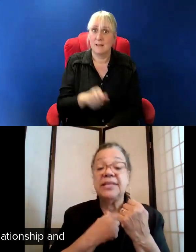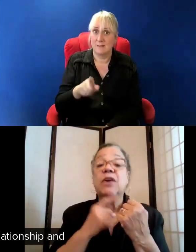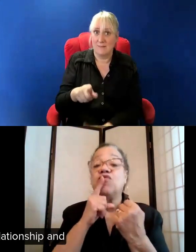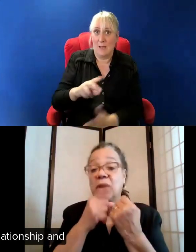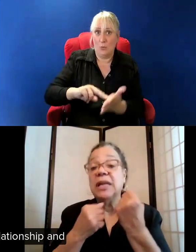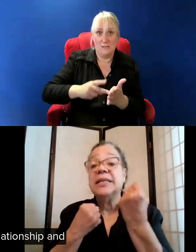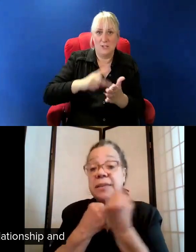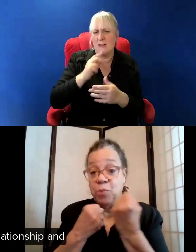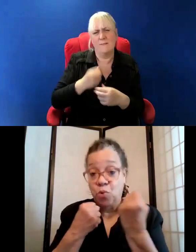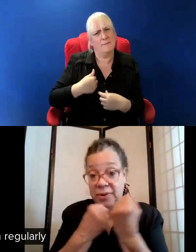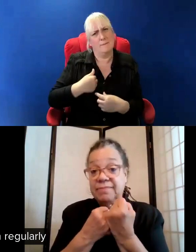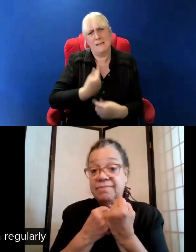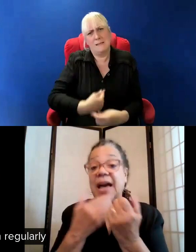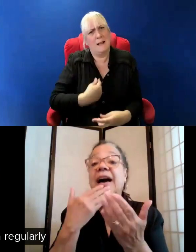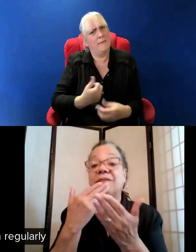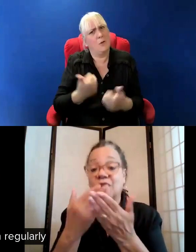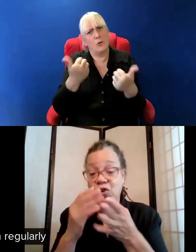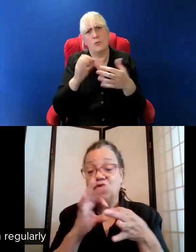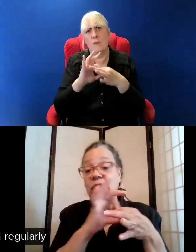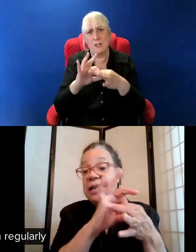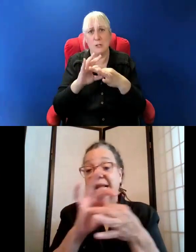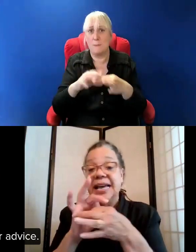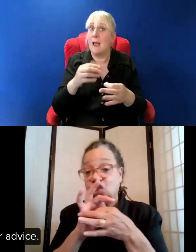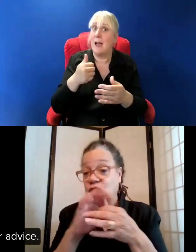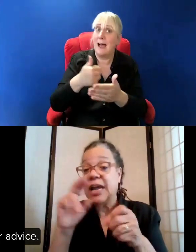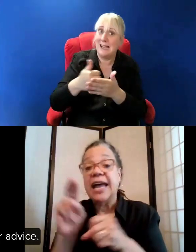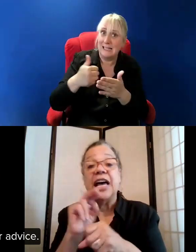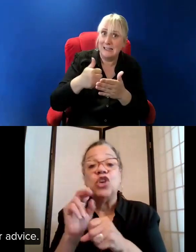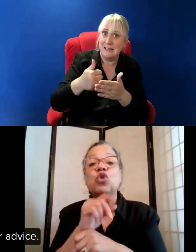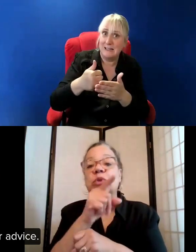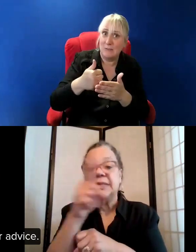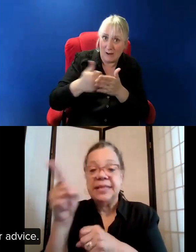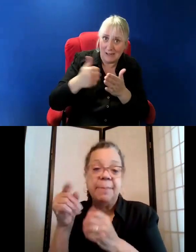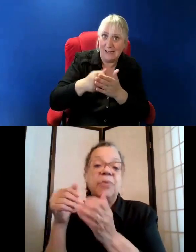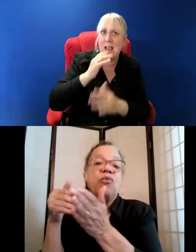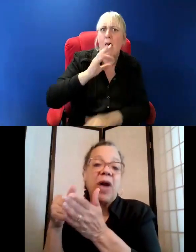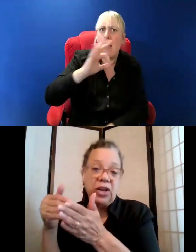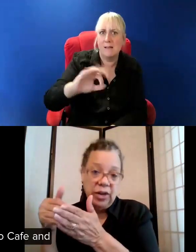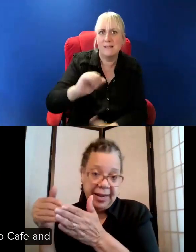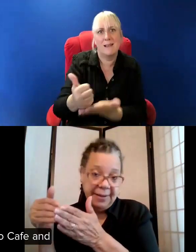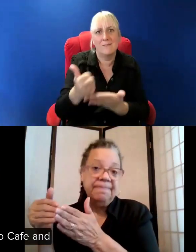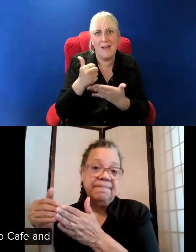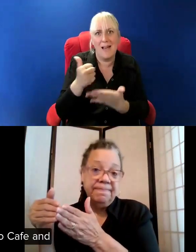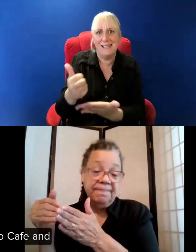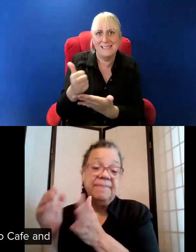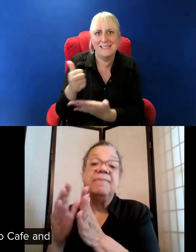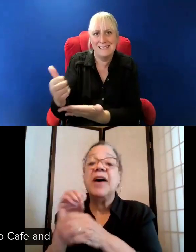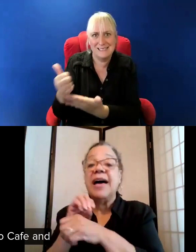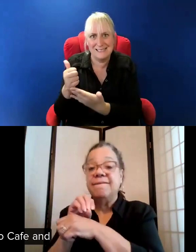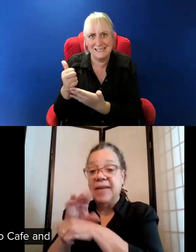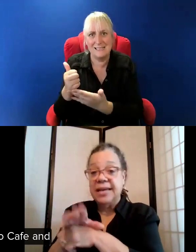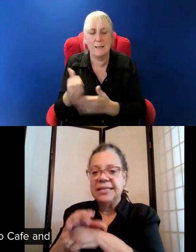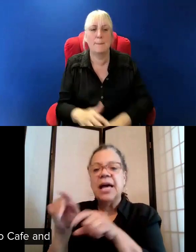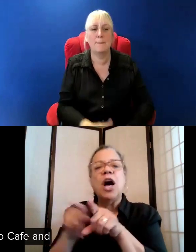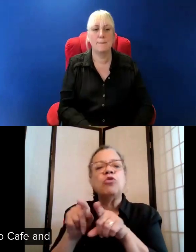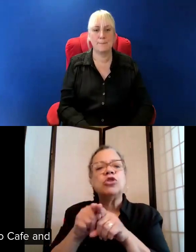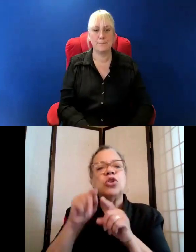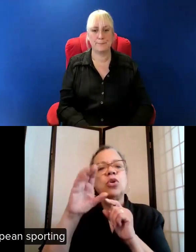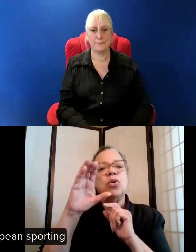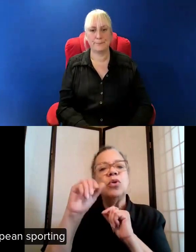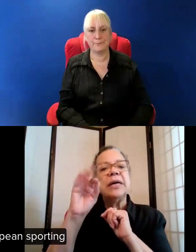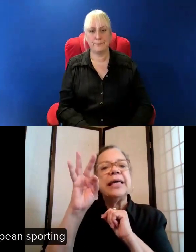really, really good relationship, and I use them regularly to ask for advice. There's also CAFE. And